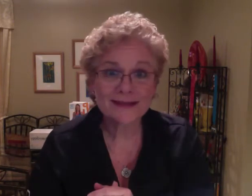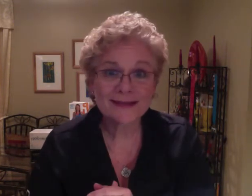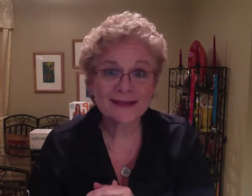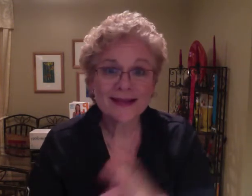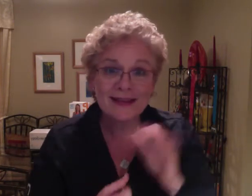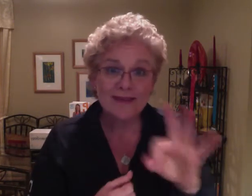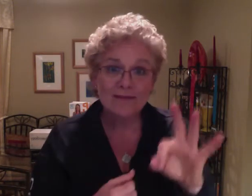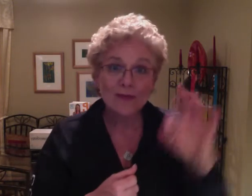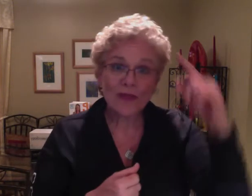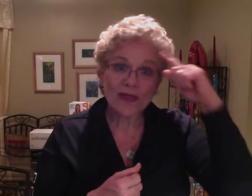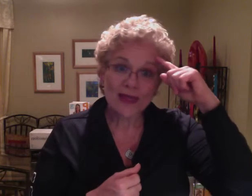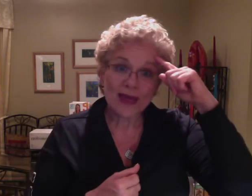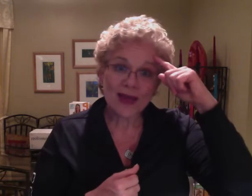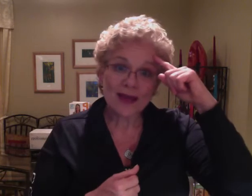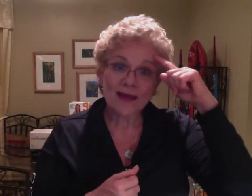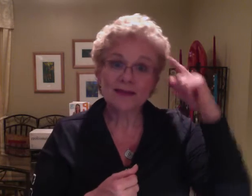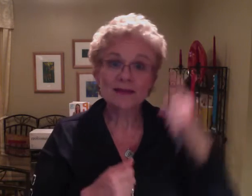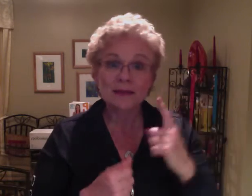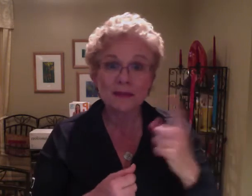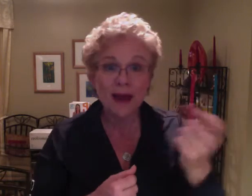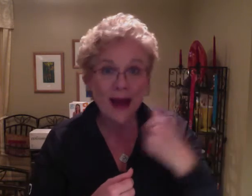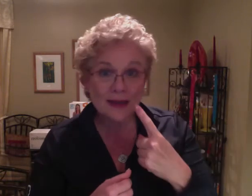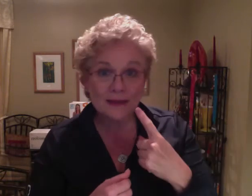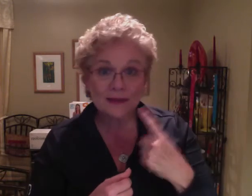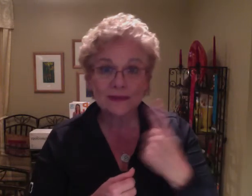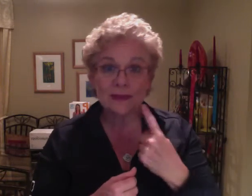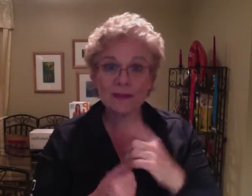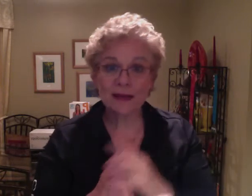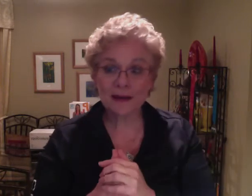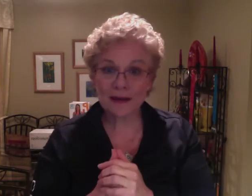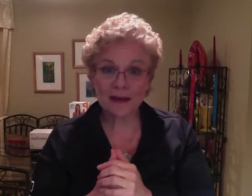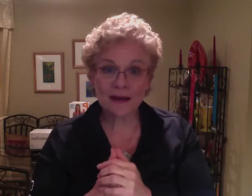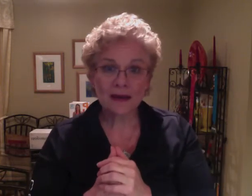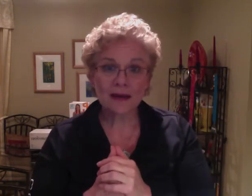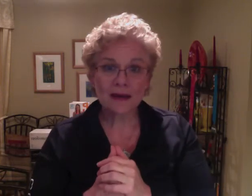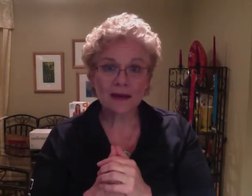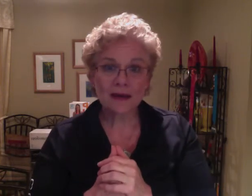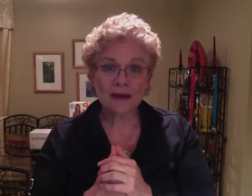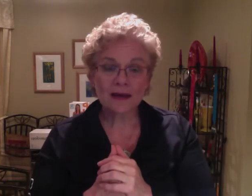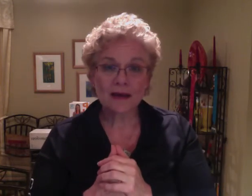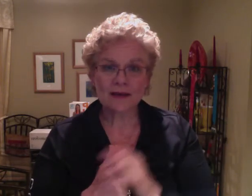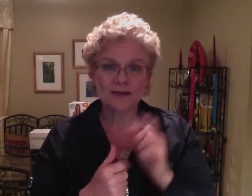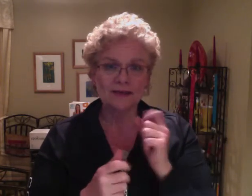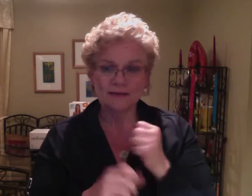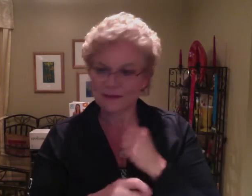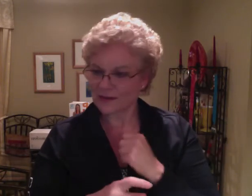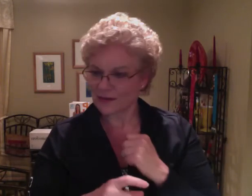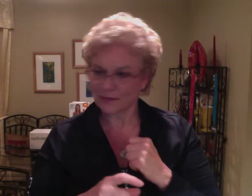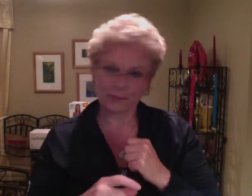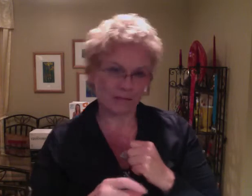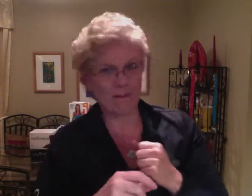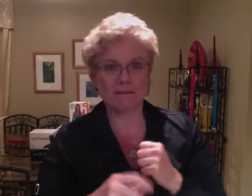think someone might talk to you or ask you a question, sorry, I had to pop my back. That was weird, wasn't it? Is that this is an option for you